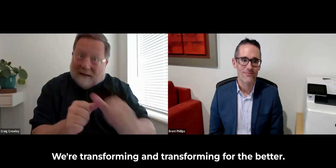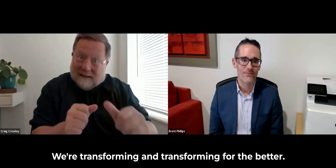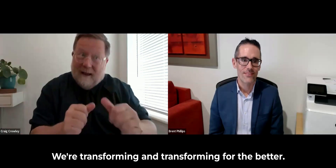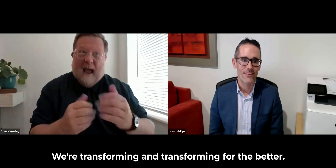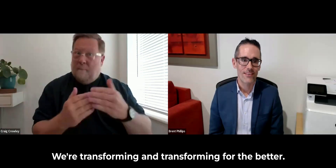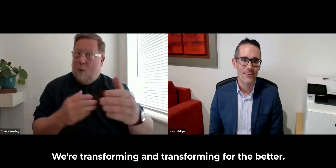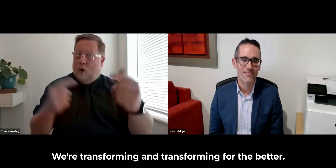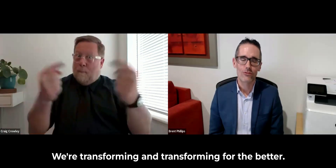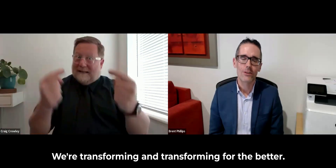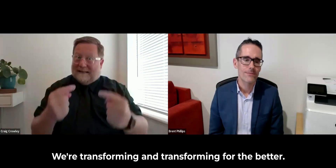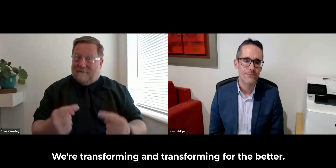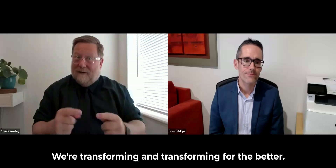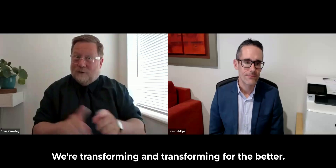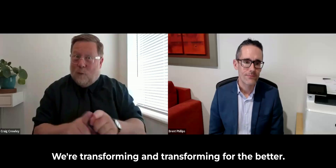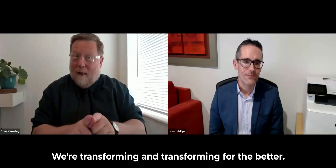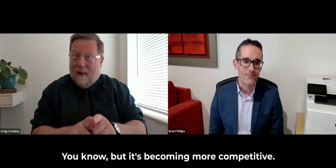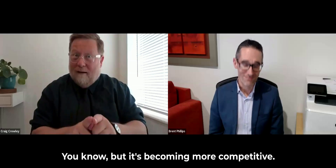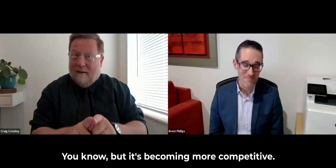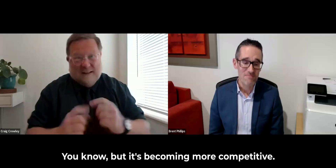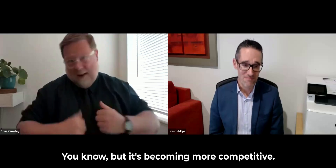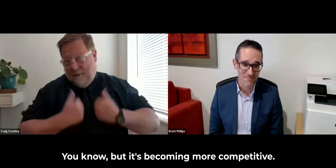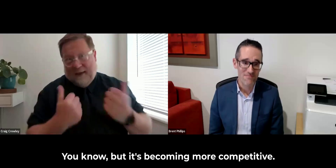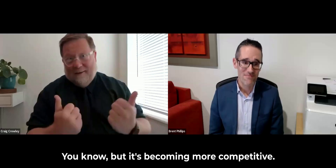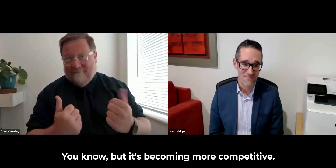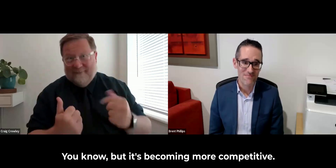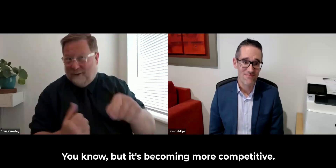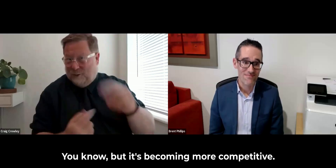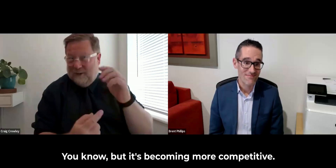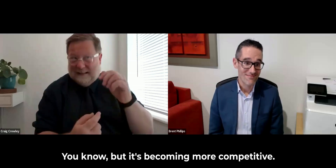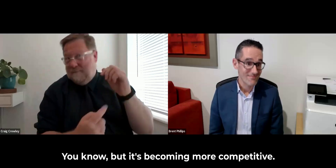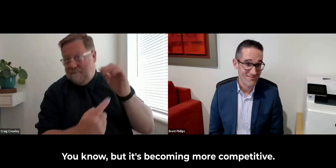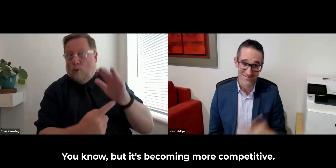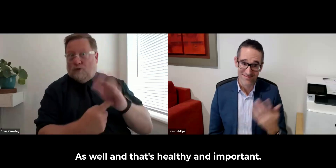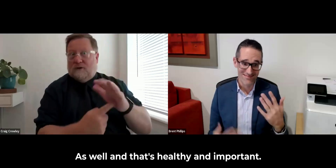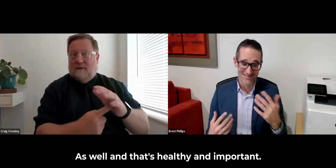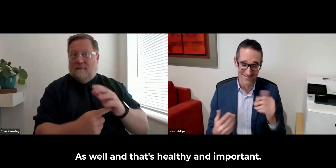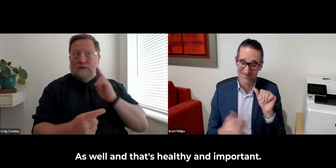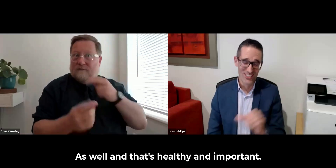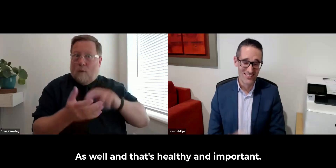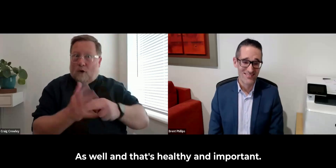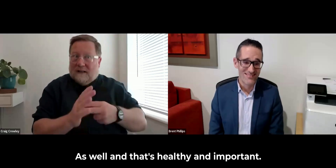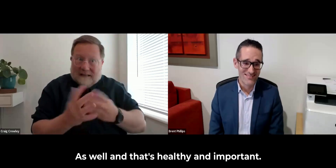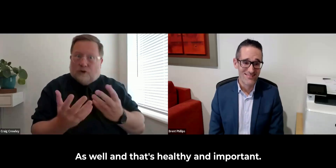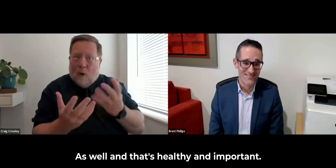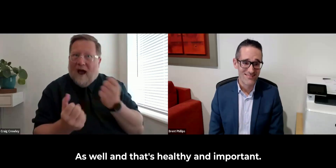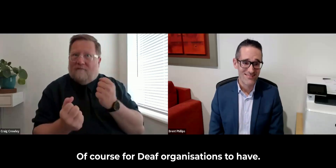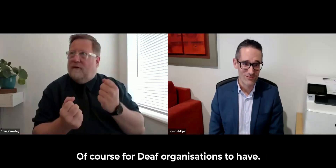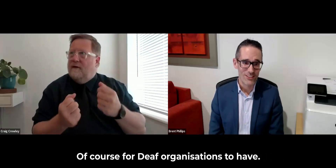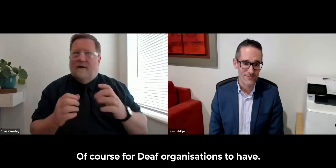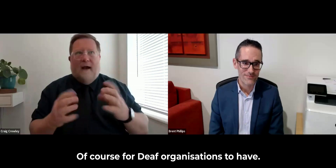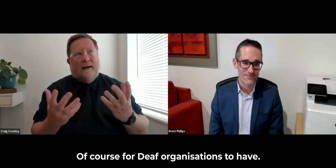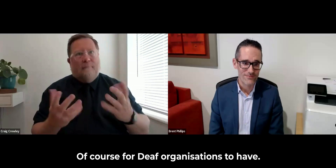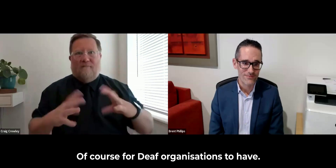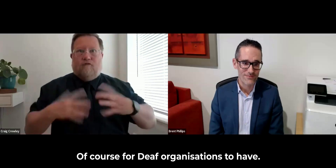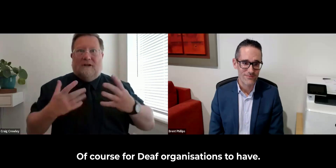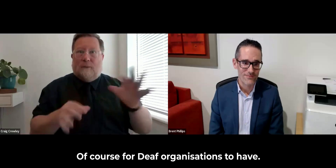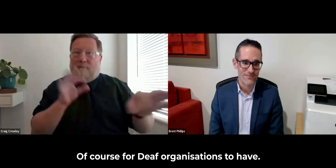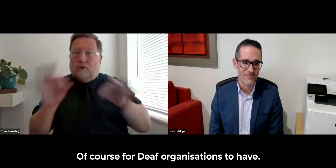transforming for the better, but it's becoming more competitive as well. And that's healthy and important, of course, for deaf organisations